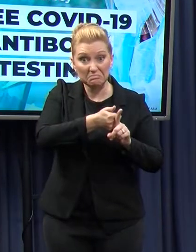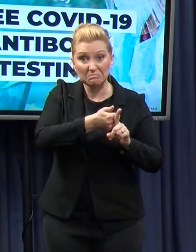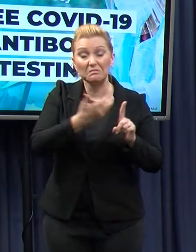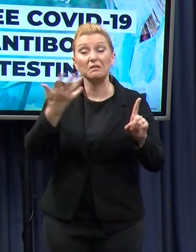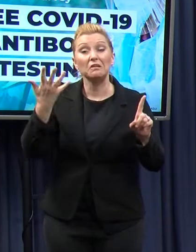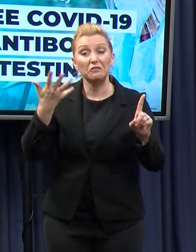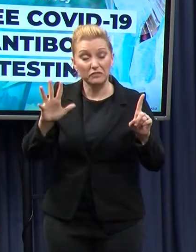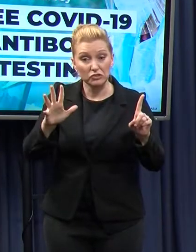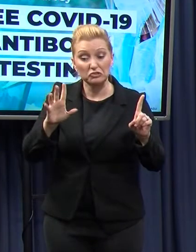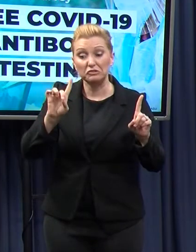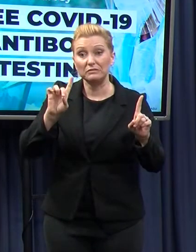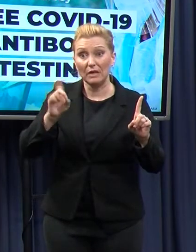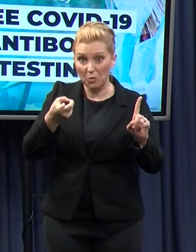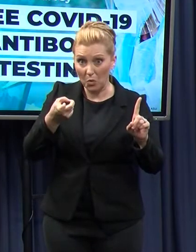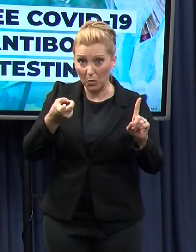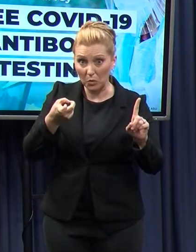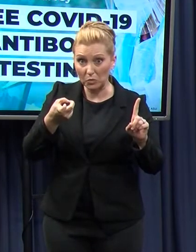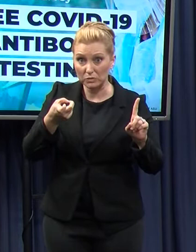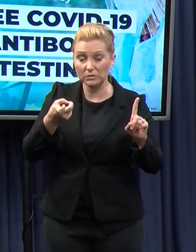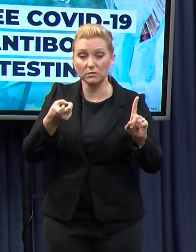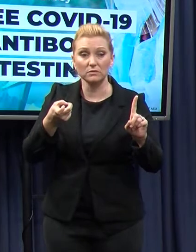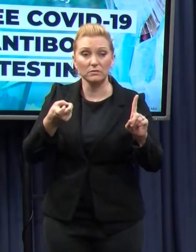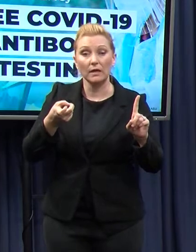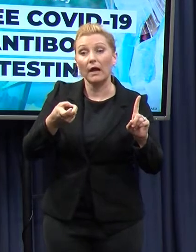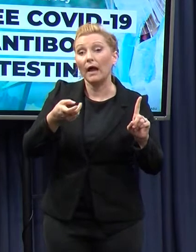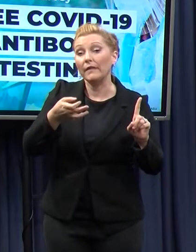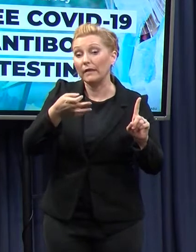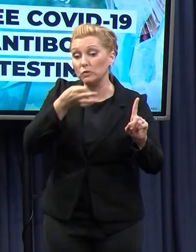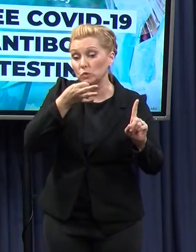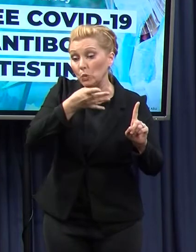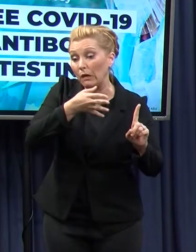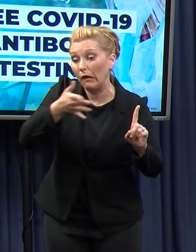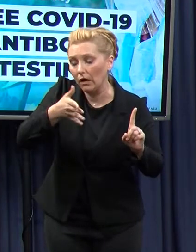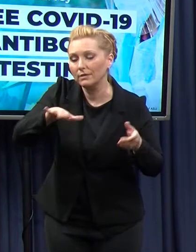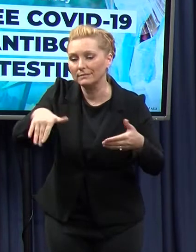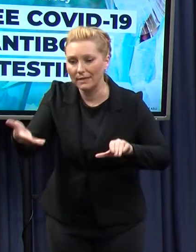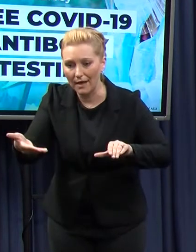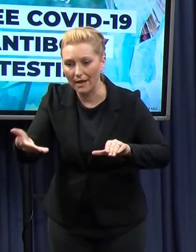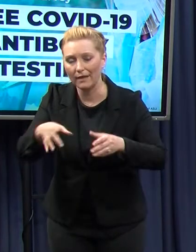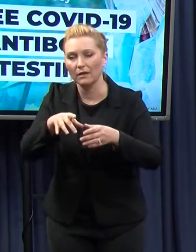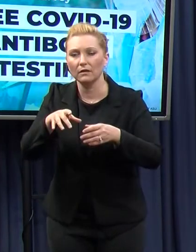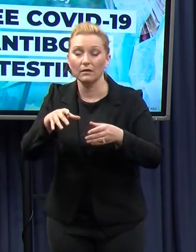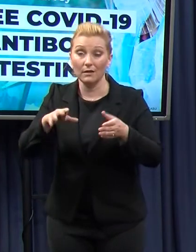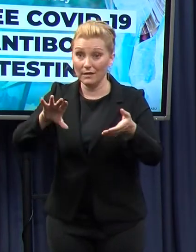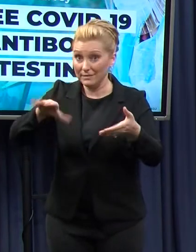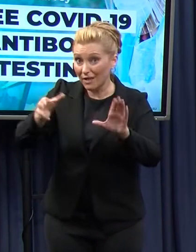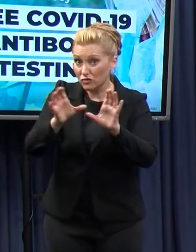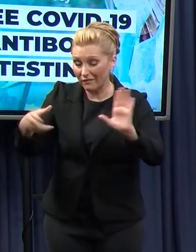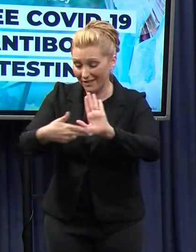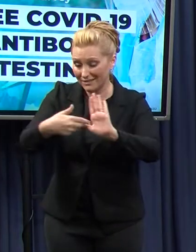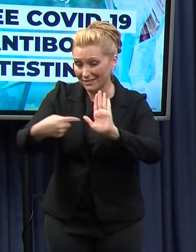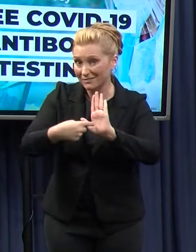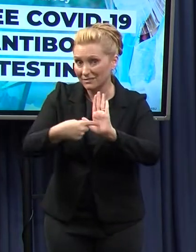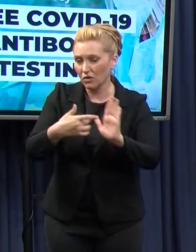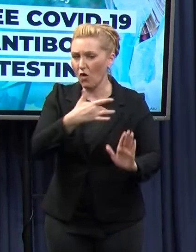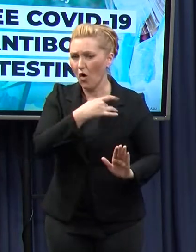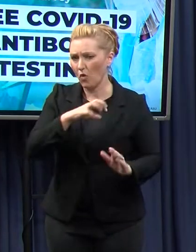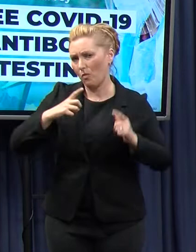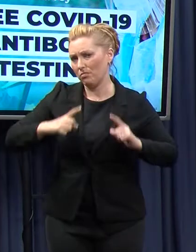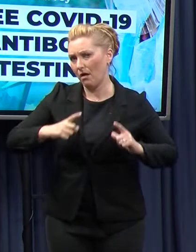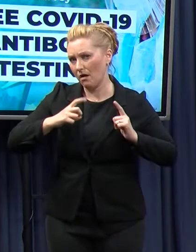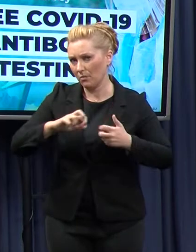heart or lung-related condition shortly after being diagnosed with COVID-19, even if COVID-19 was not listed on